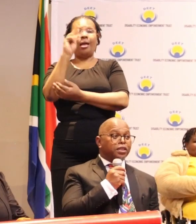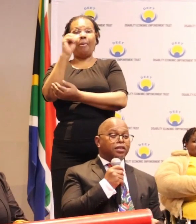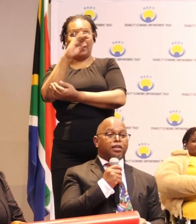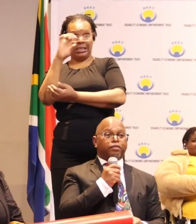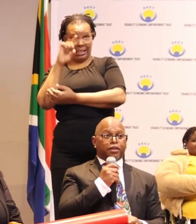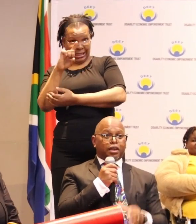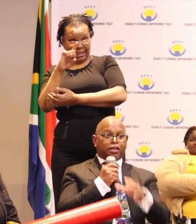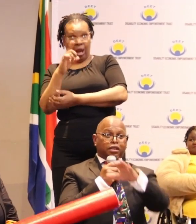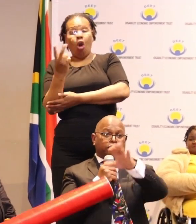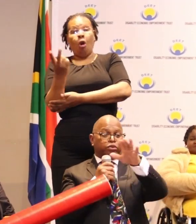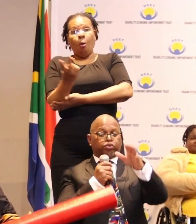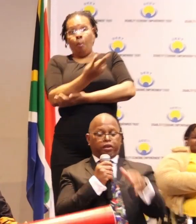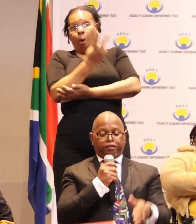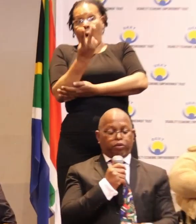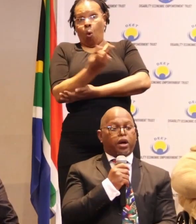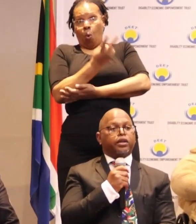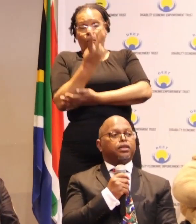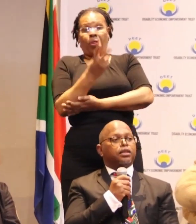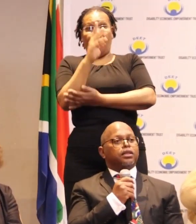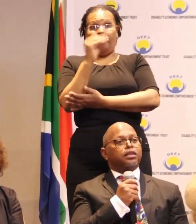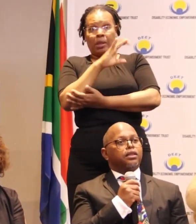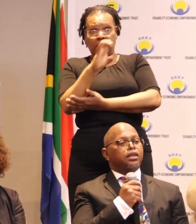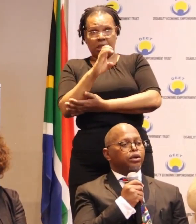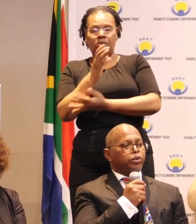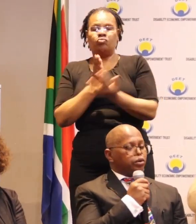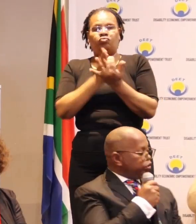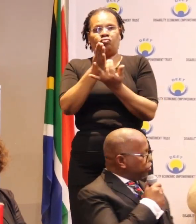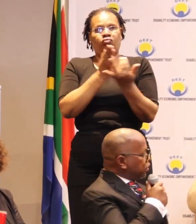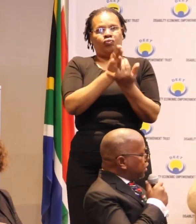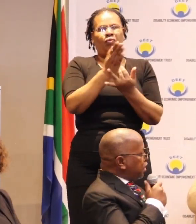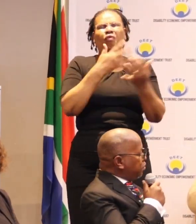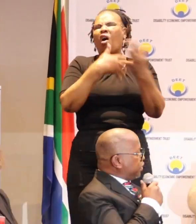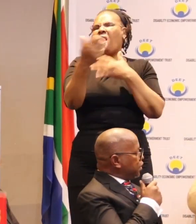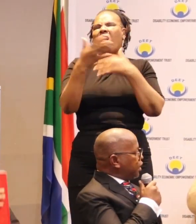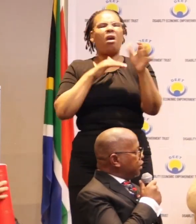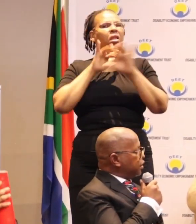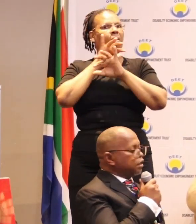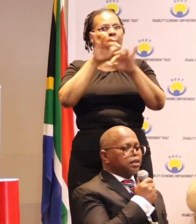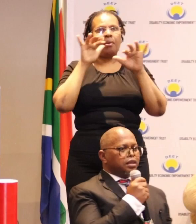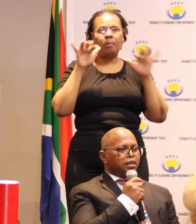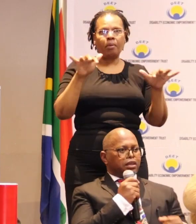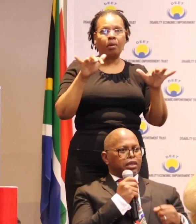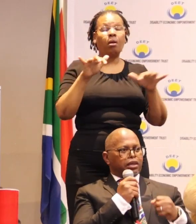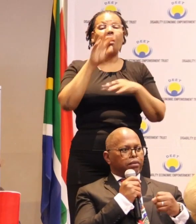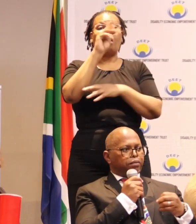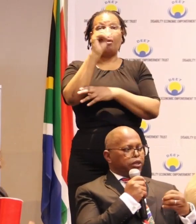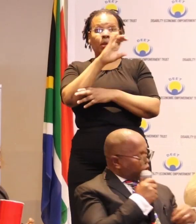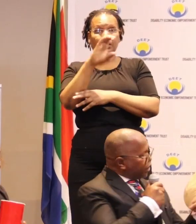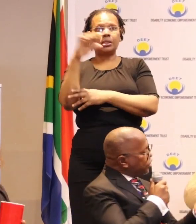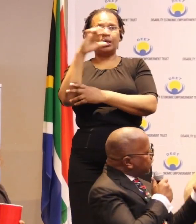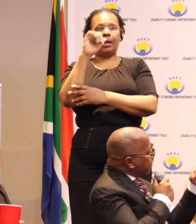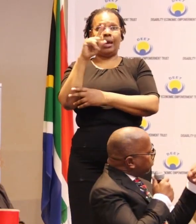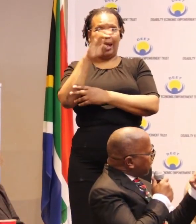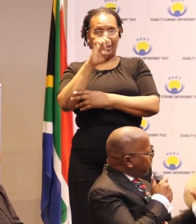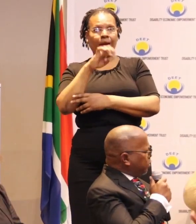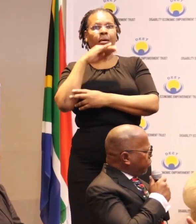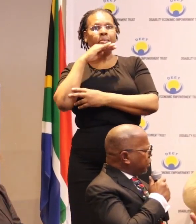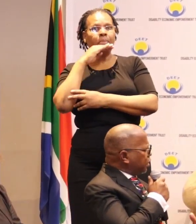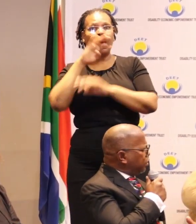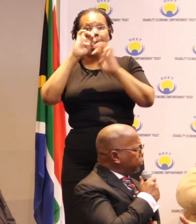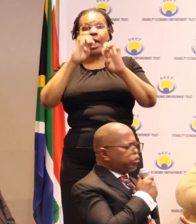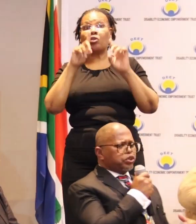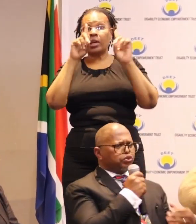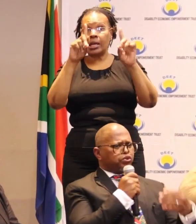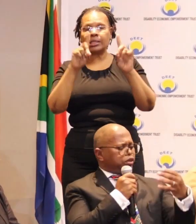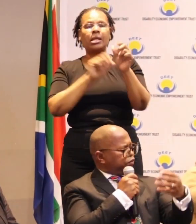Both MECs are very accessible to everyone. We also saying MEC Ugande, education is becoming